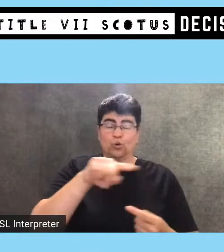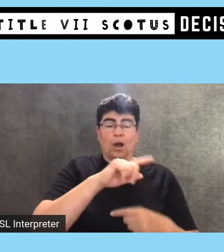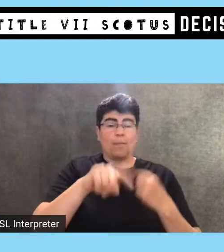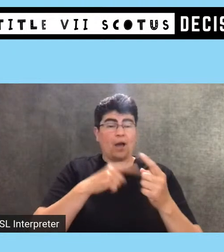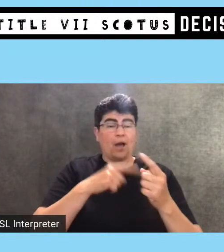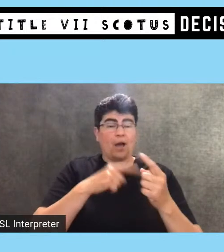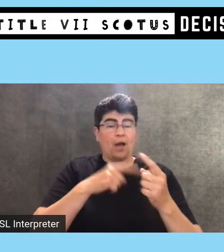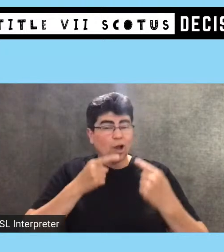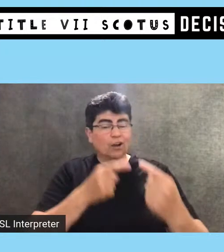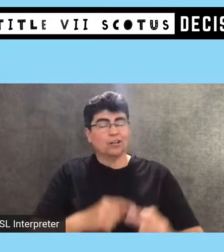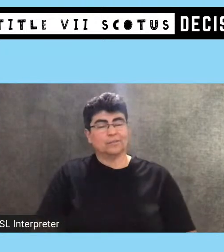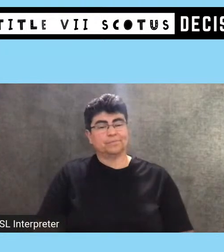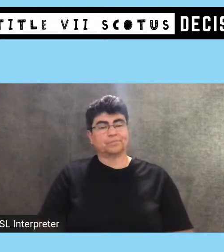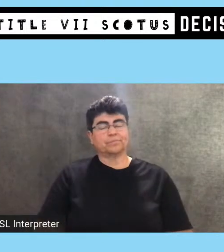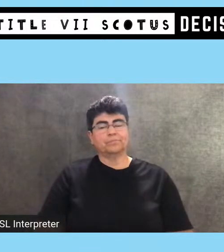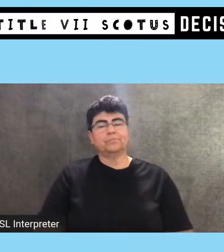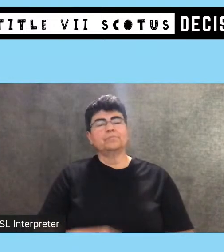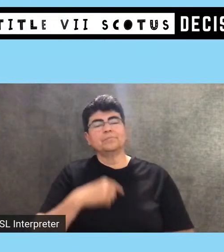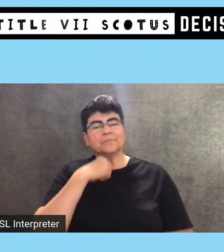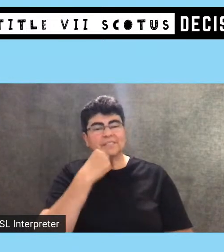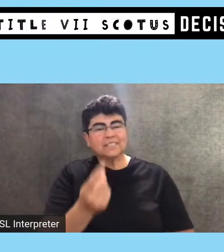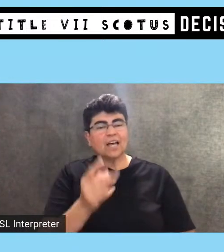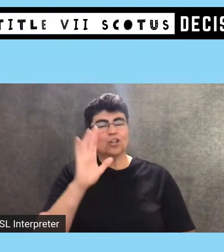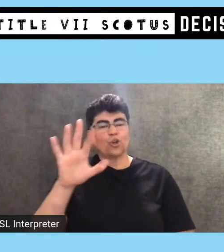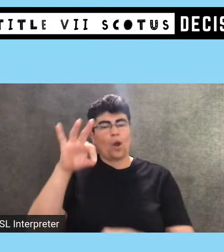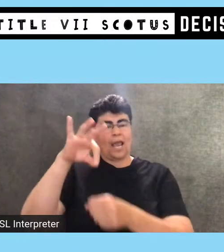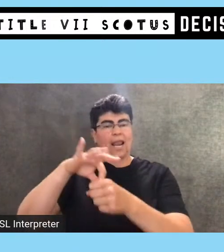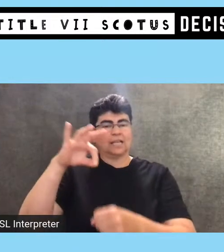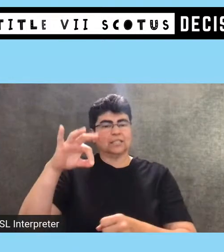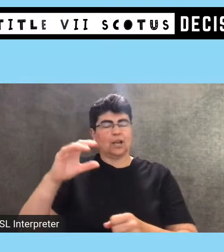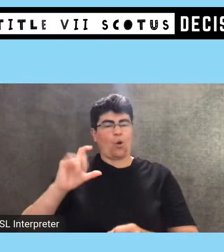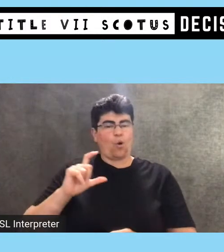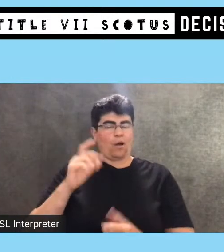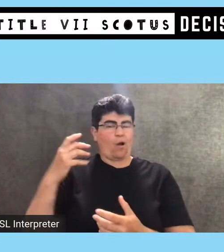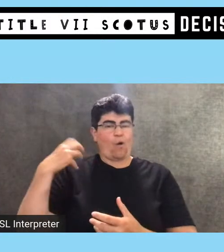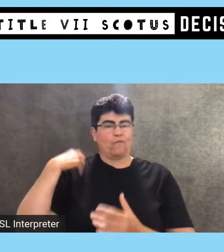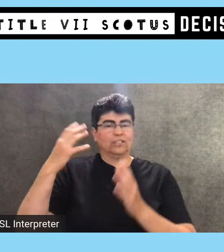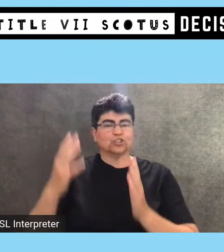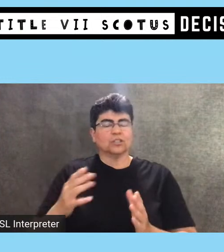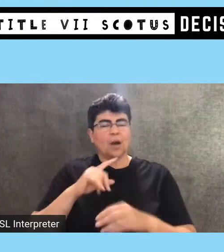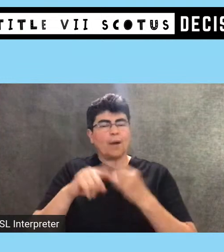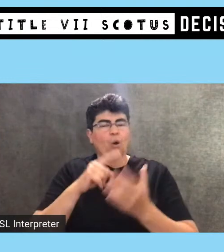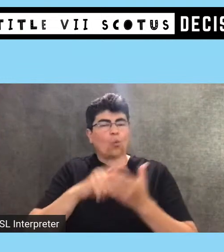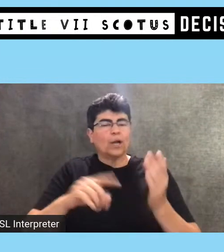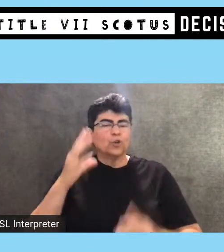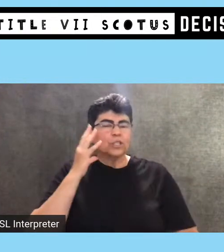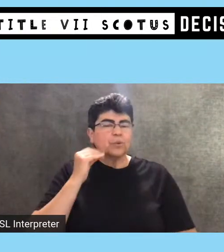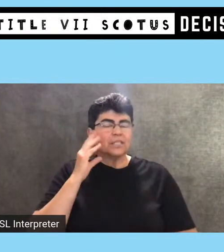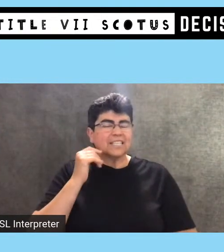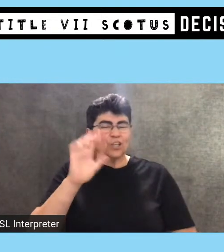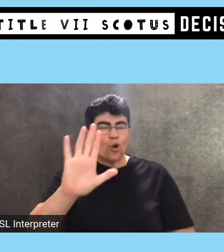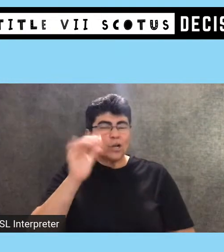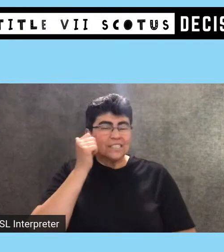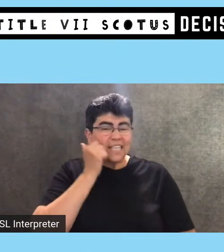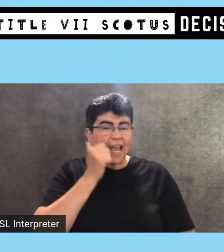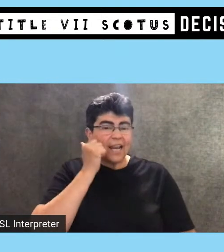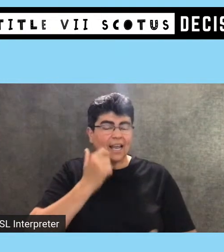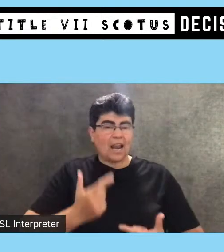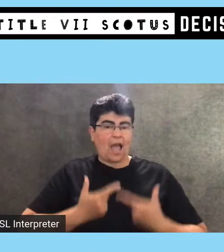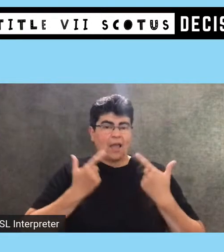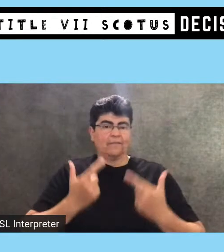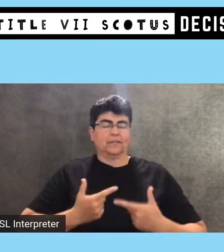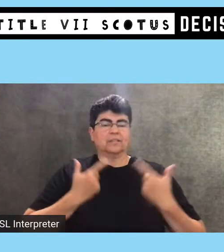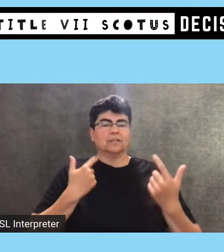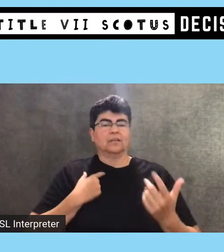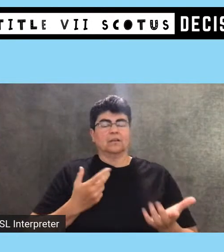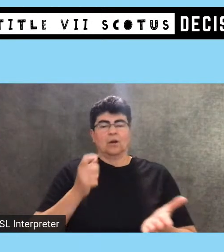struggle. Tell your elected officials about what you're experiencing on your in your daily lives.